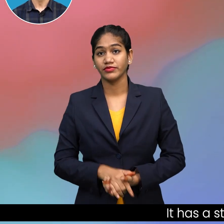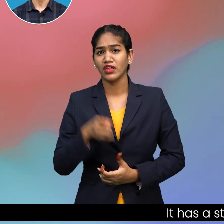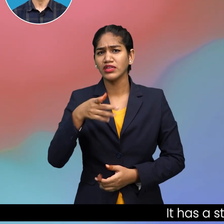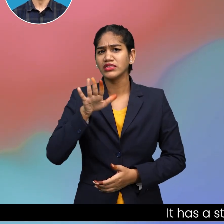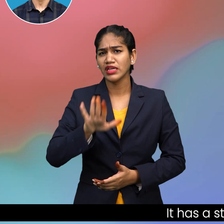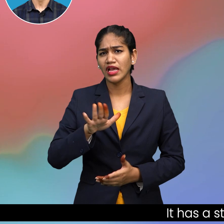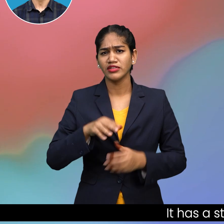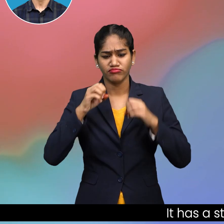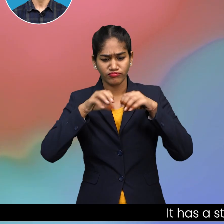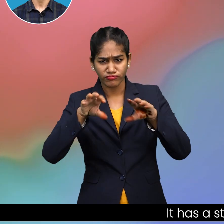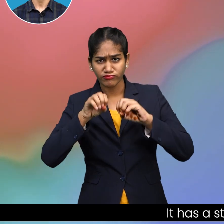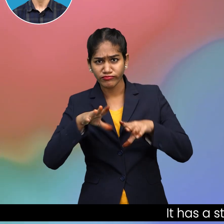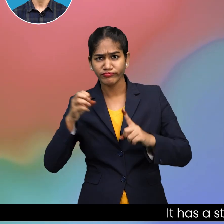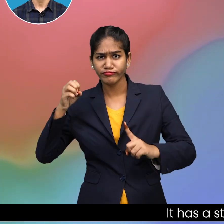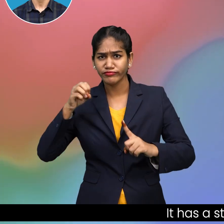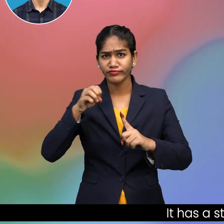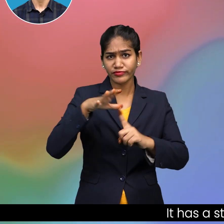It has stimulatory effect